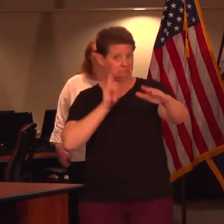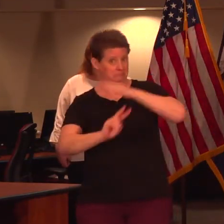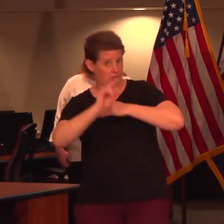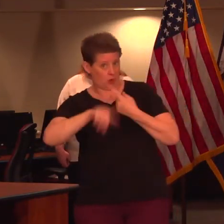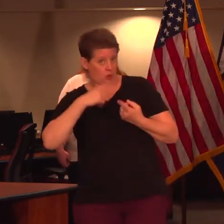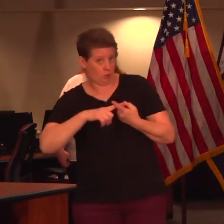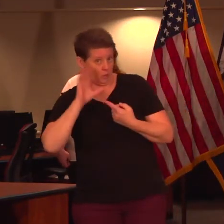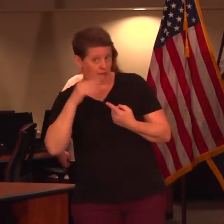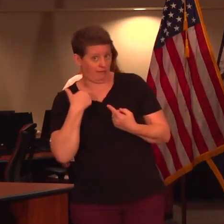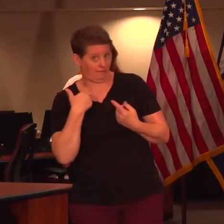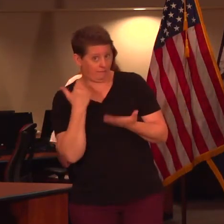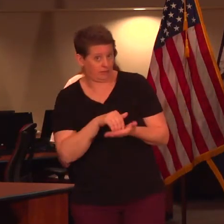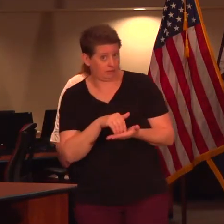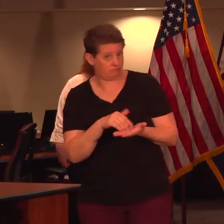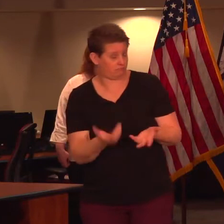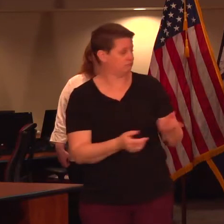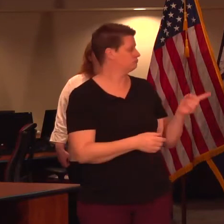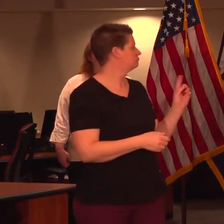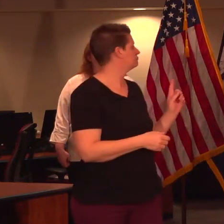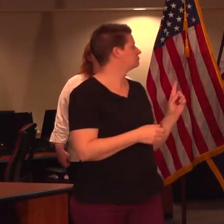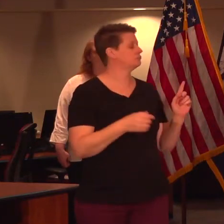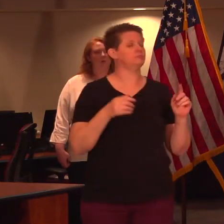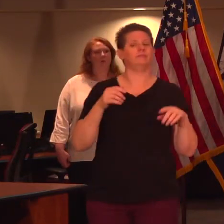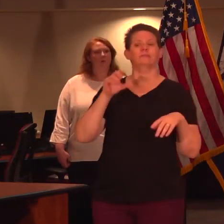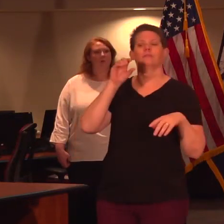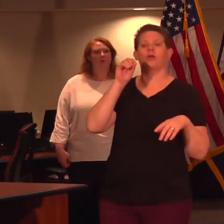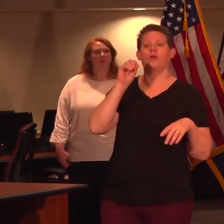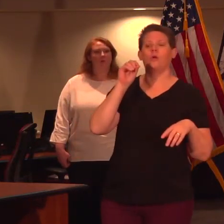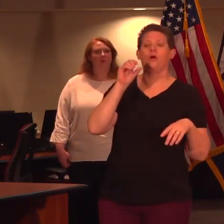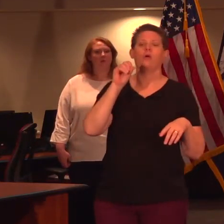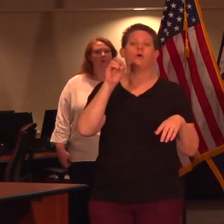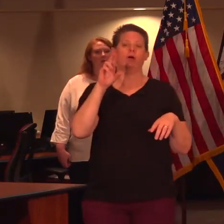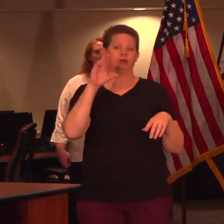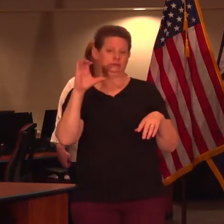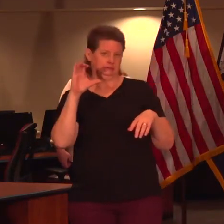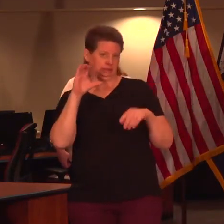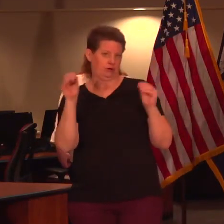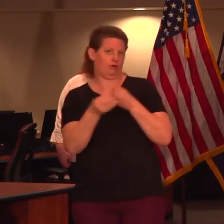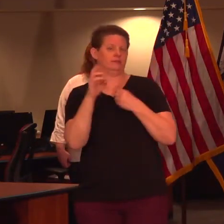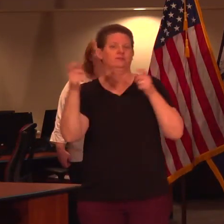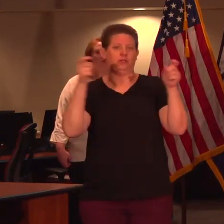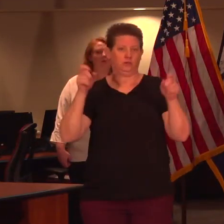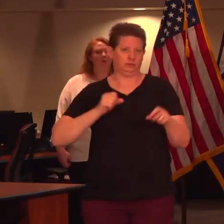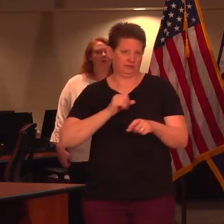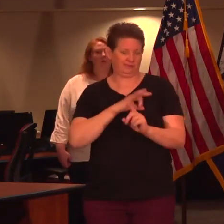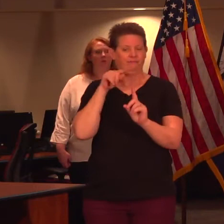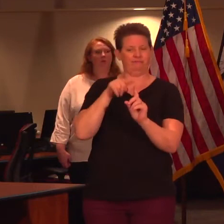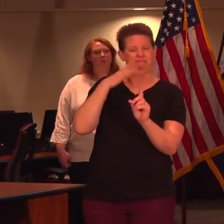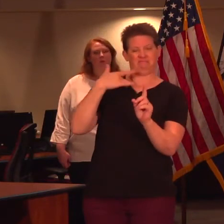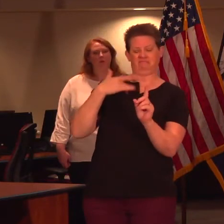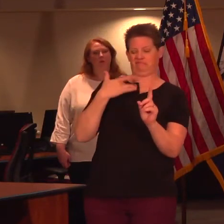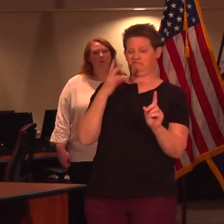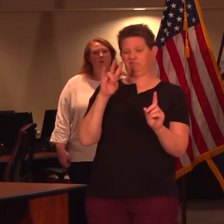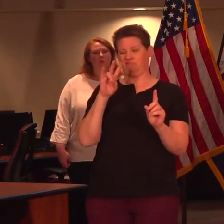up? Any estimate? Well, the Office of Regulatory Staff, who I just talked to here a few minutes ago, is pretty sure that there probably is